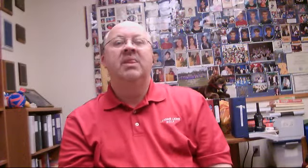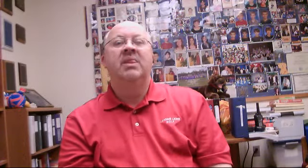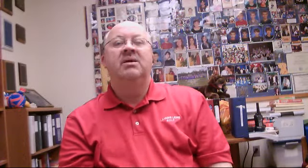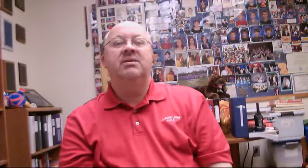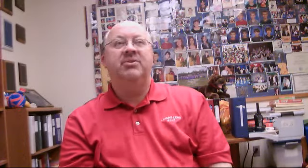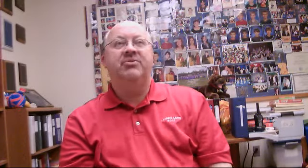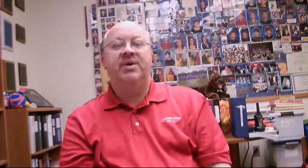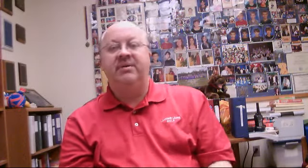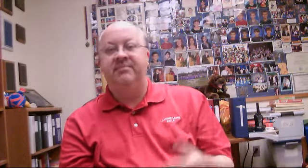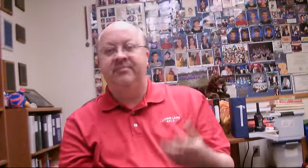number 3.